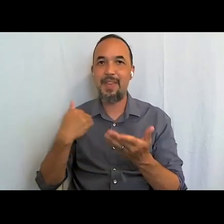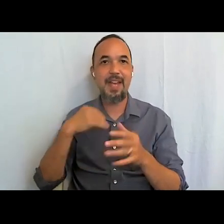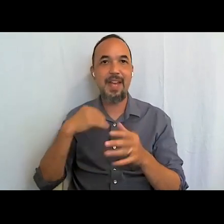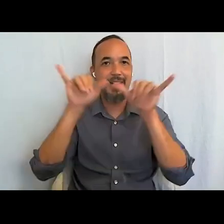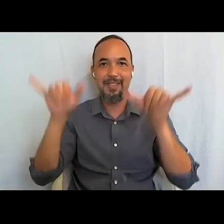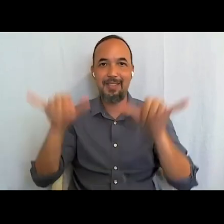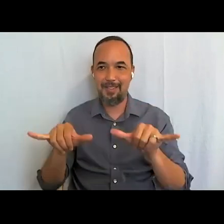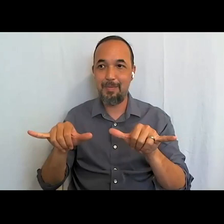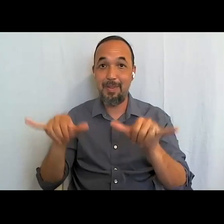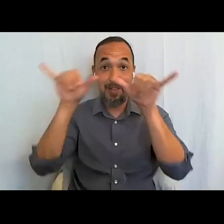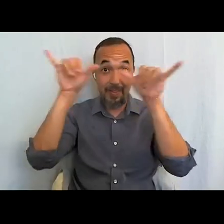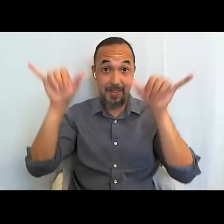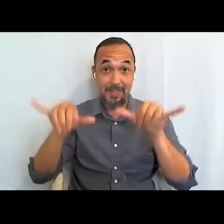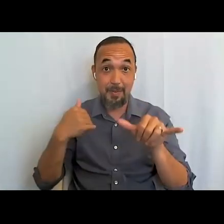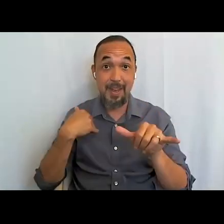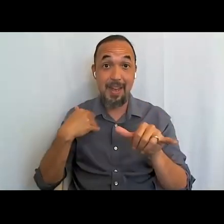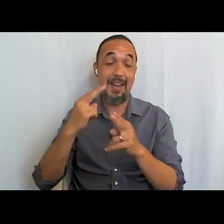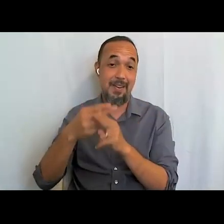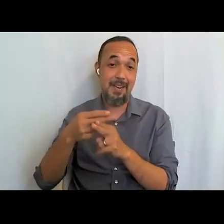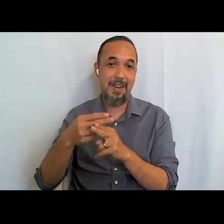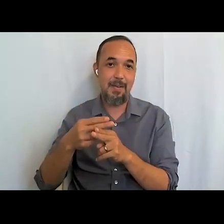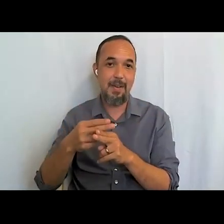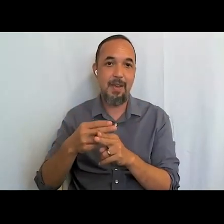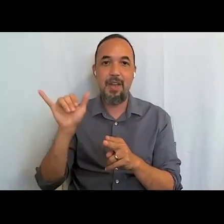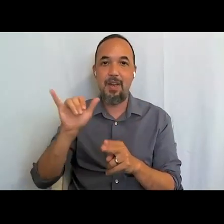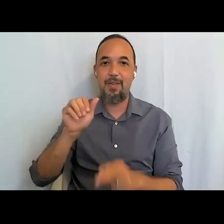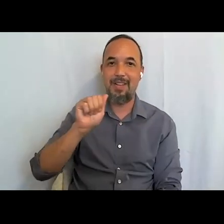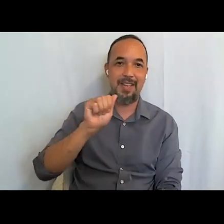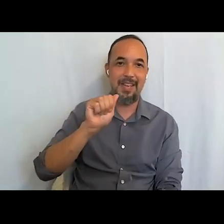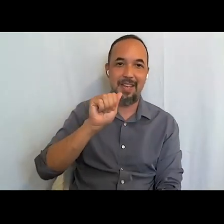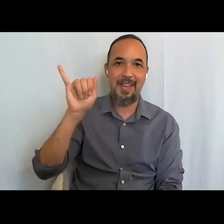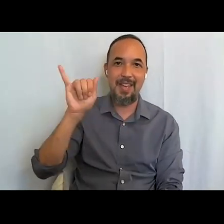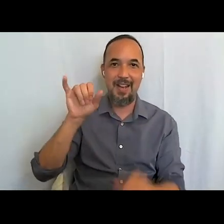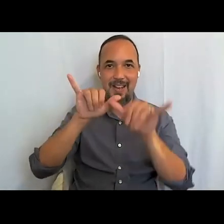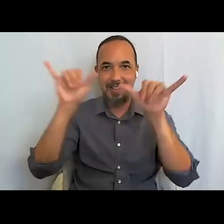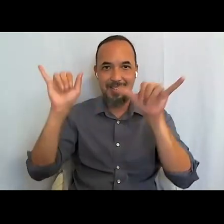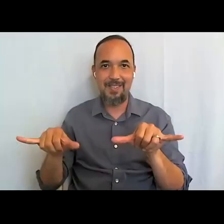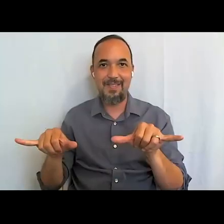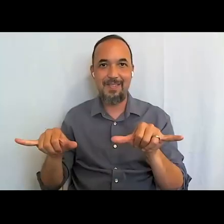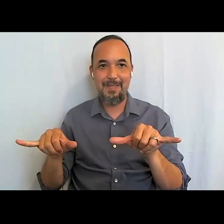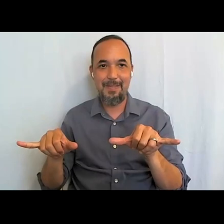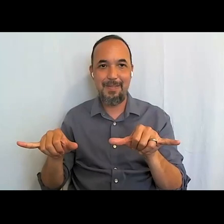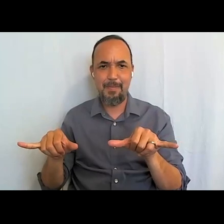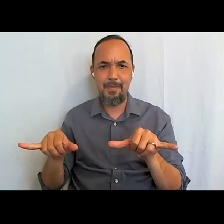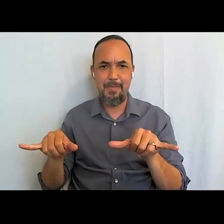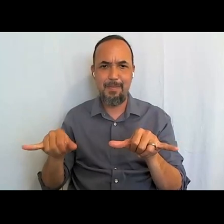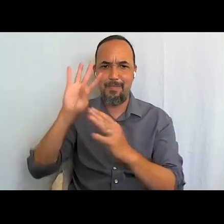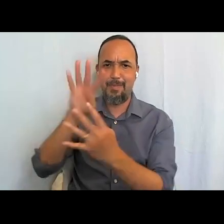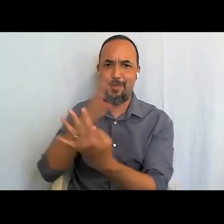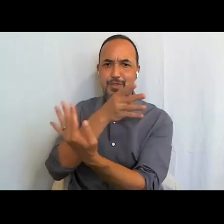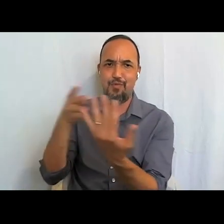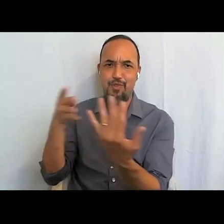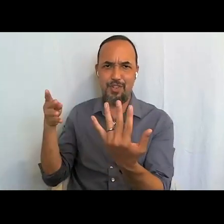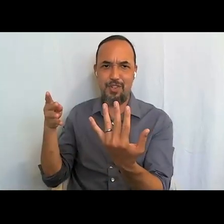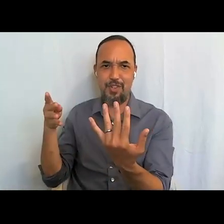name. And it was like this AI system almost that they were like, it's the spreadsheet. Oh, they called